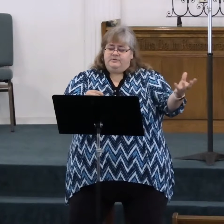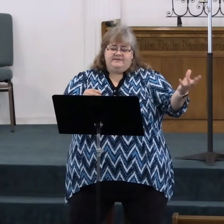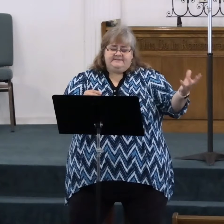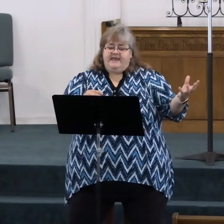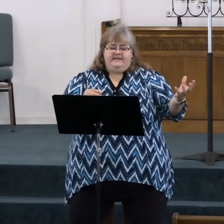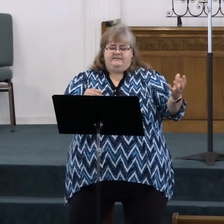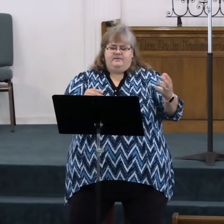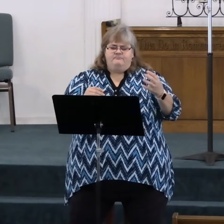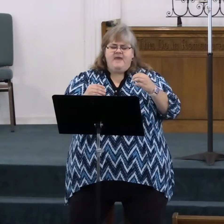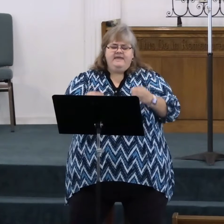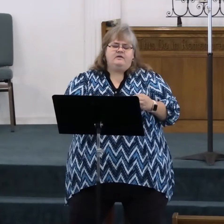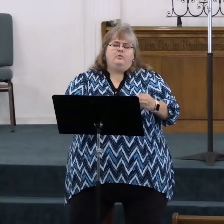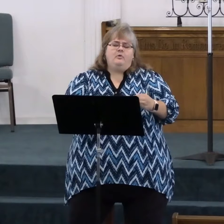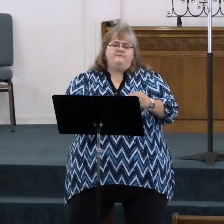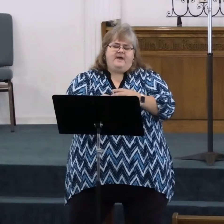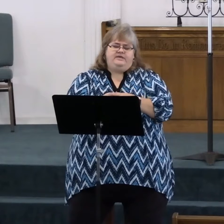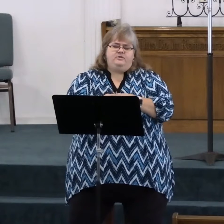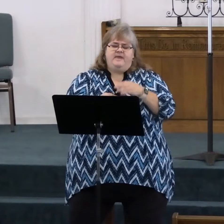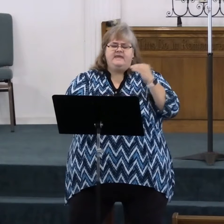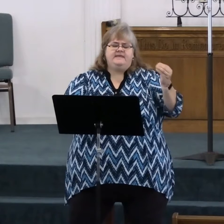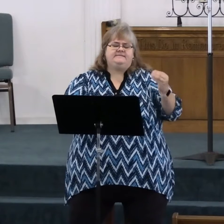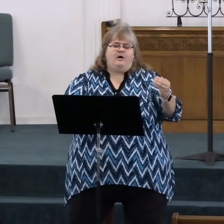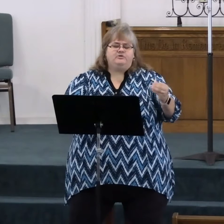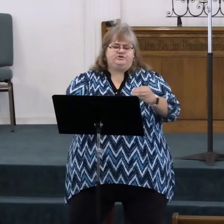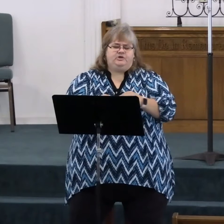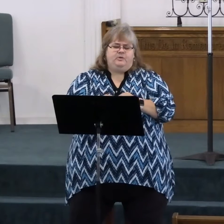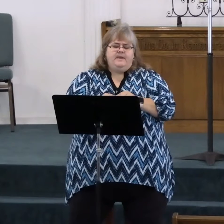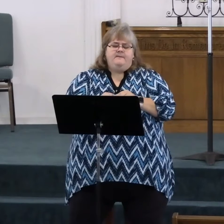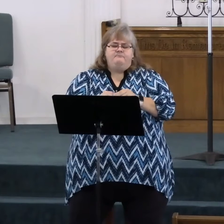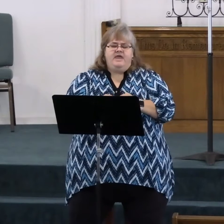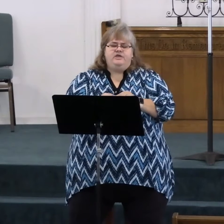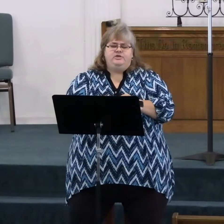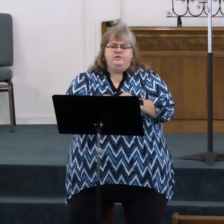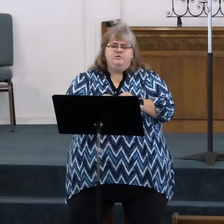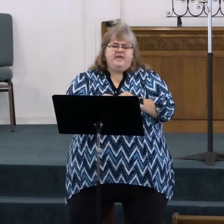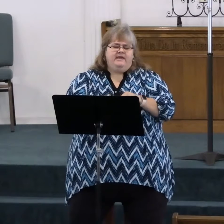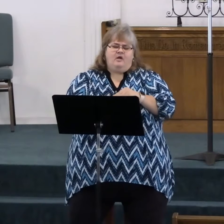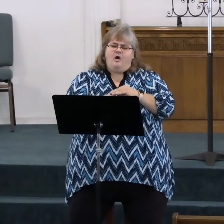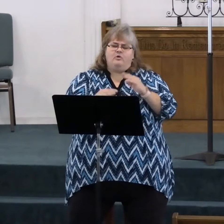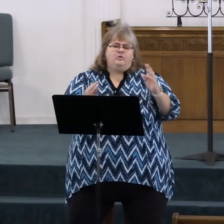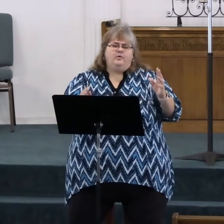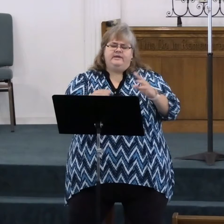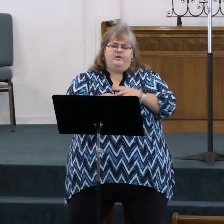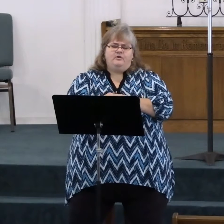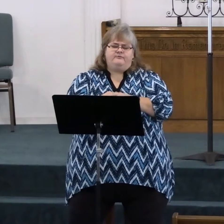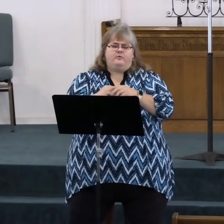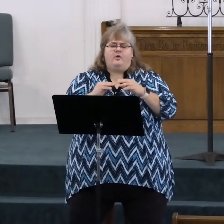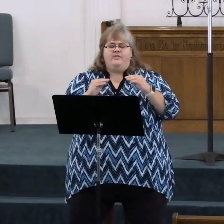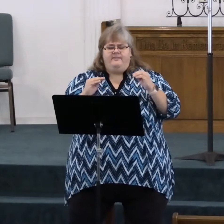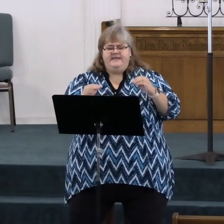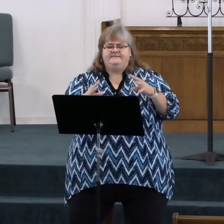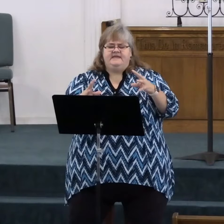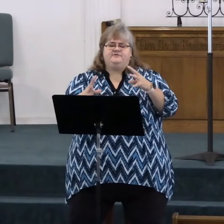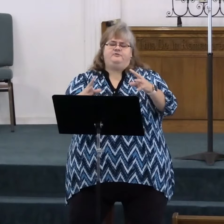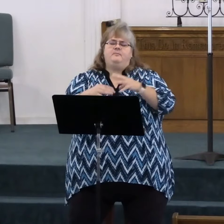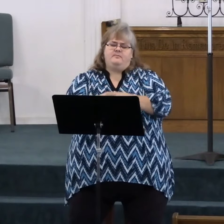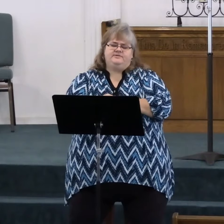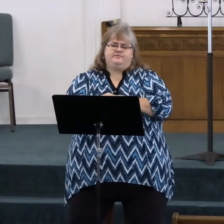was saying, may it glorify you. May it exalt you. May you gain all glory and honor for these next few moments,